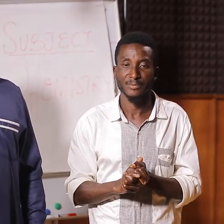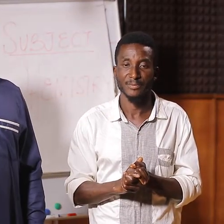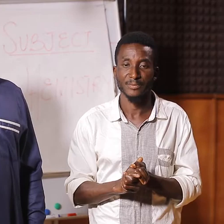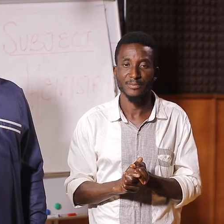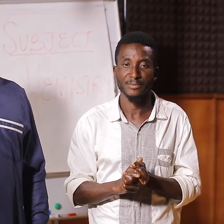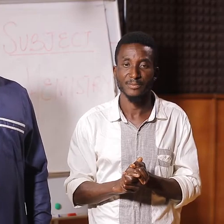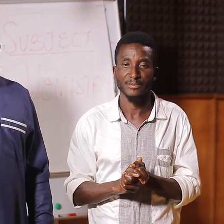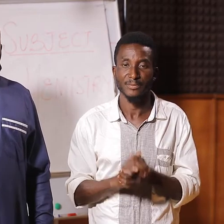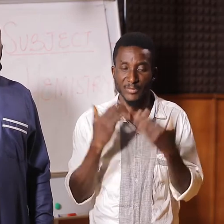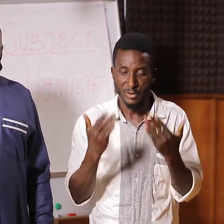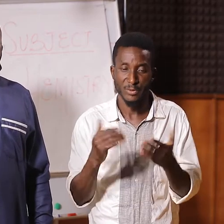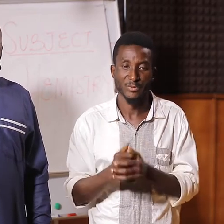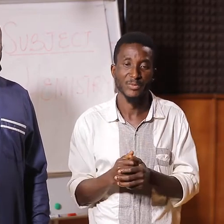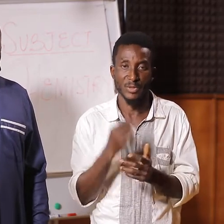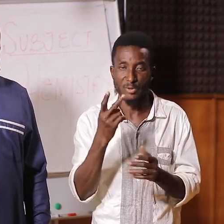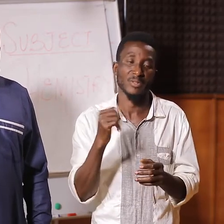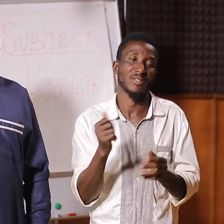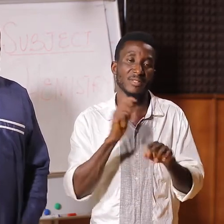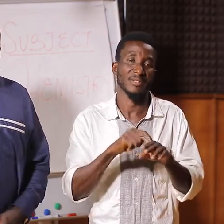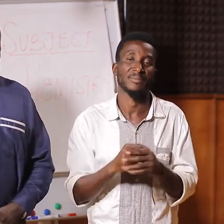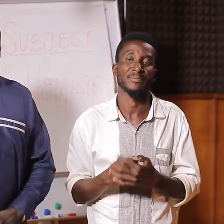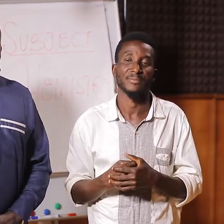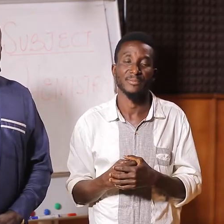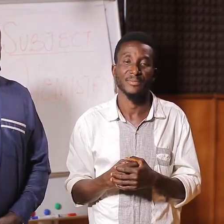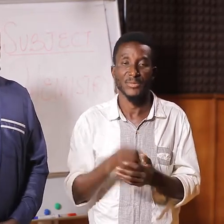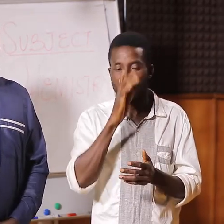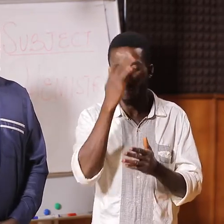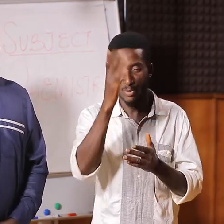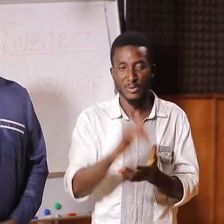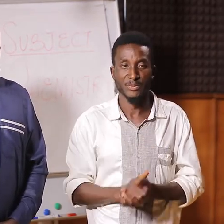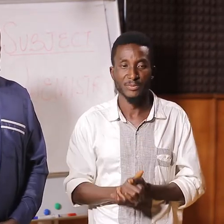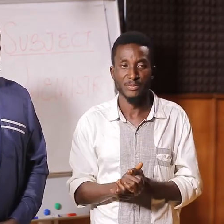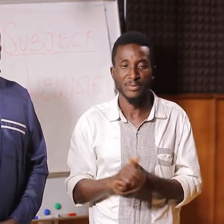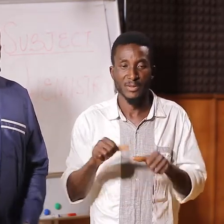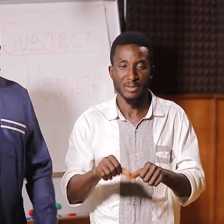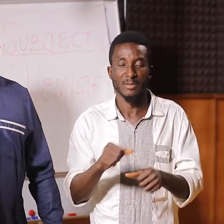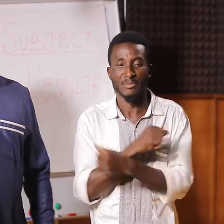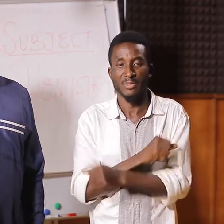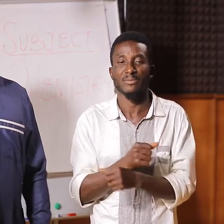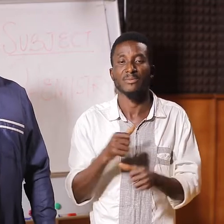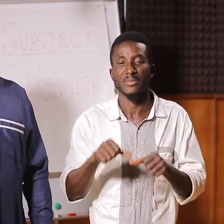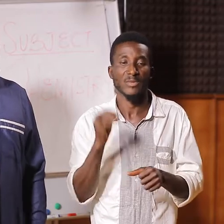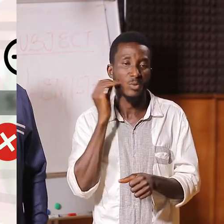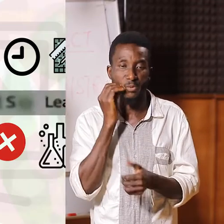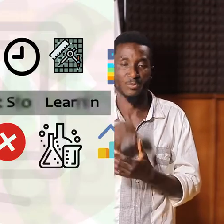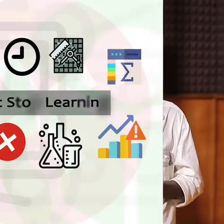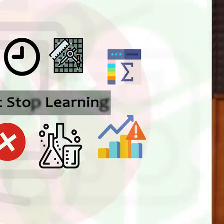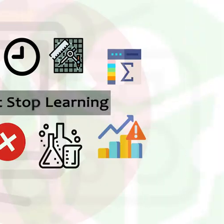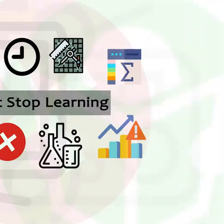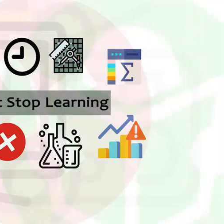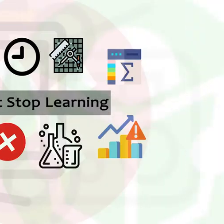out the assignment for you. Thank you. See you another time for another presentation. Stay safe. Stay at